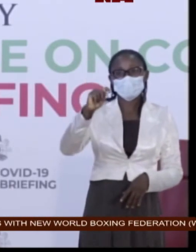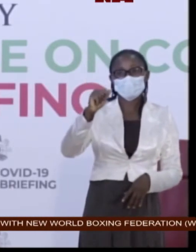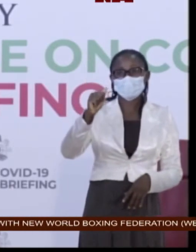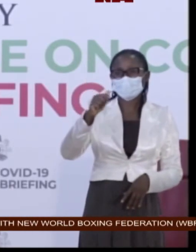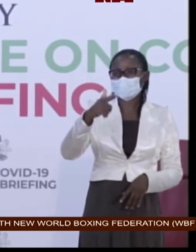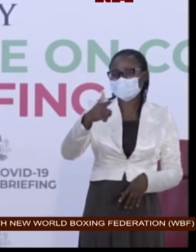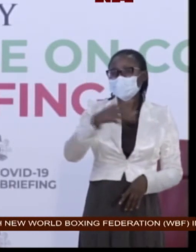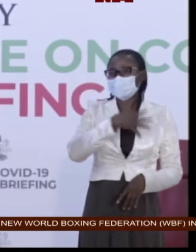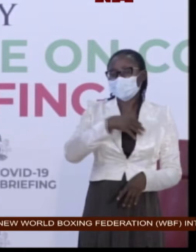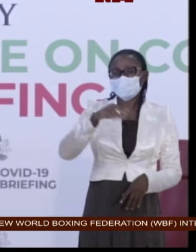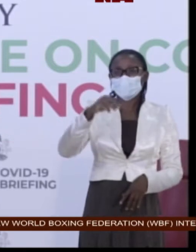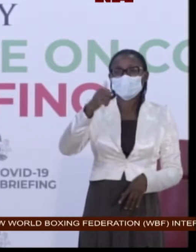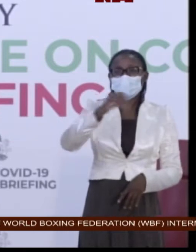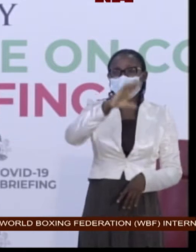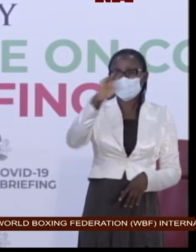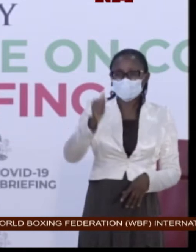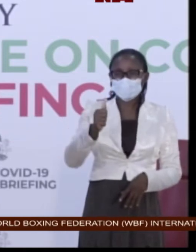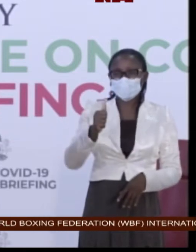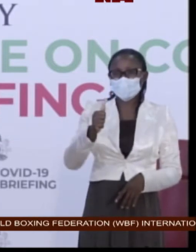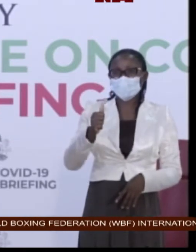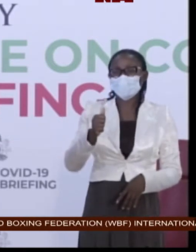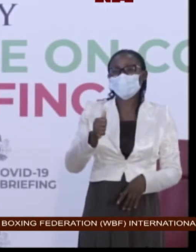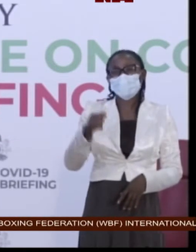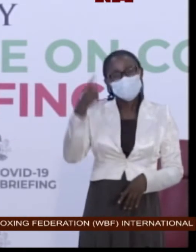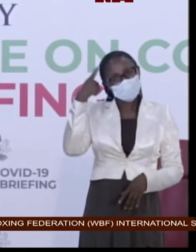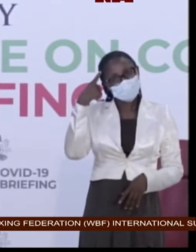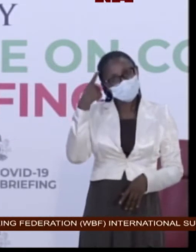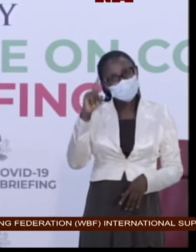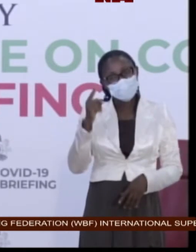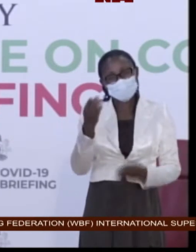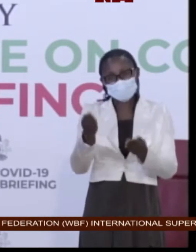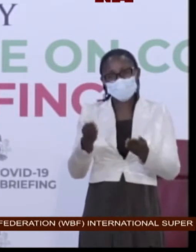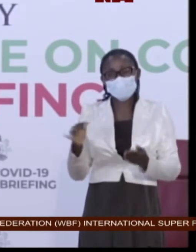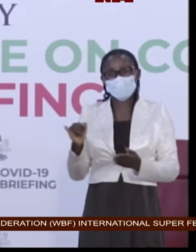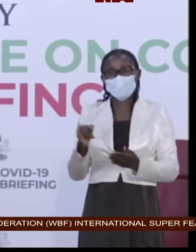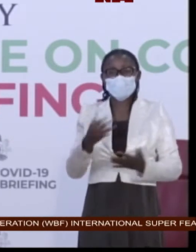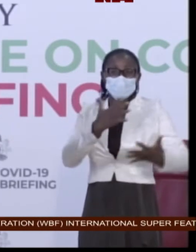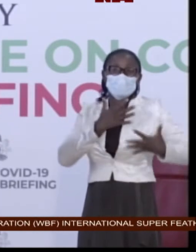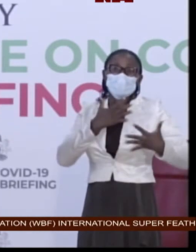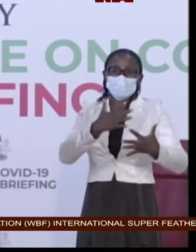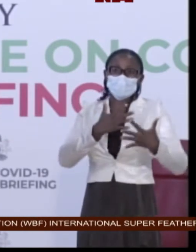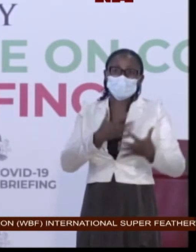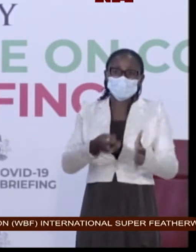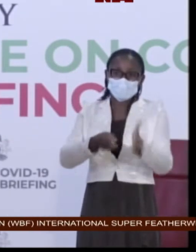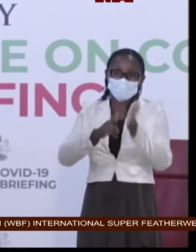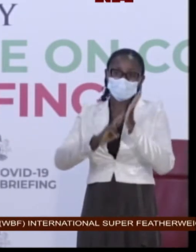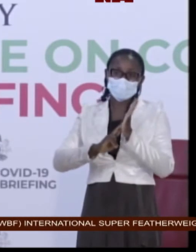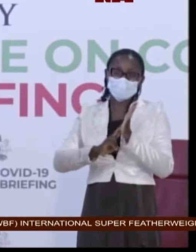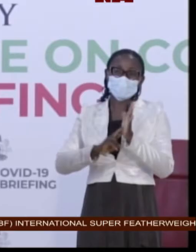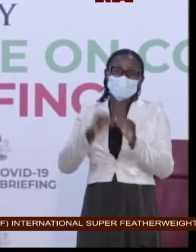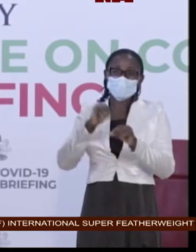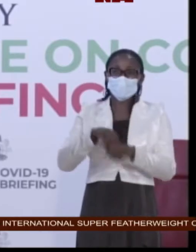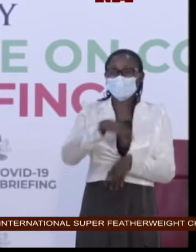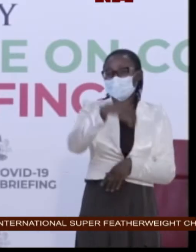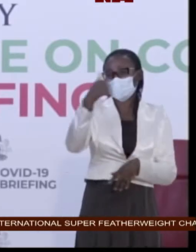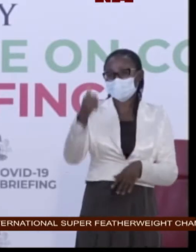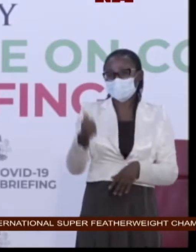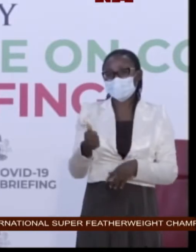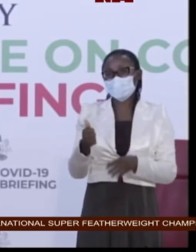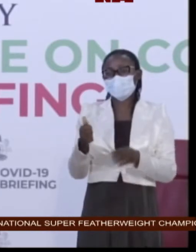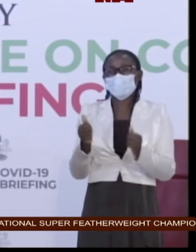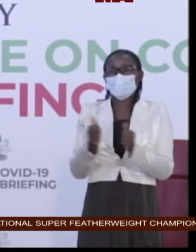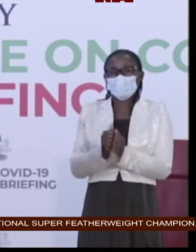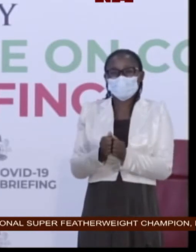Abuja steel mills for bridging the gap in oxygen requirements in Abuja with